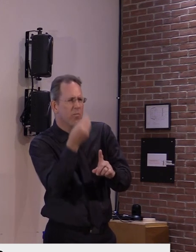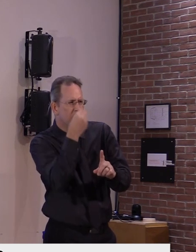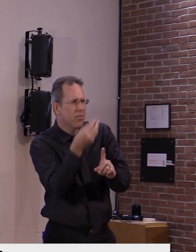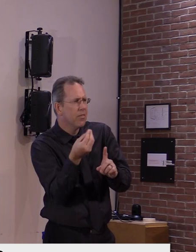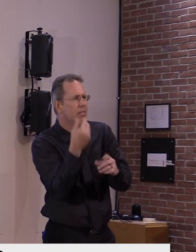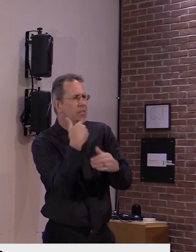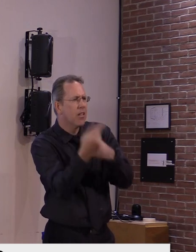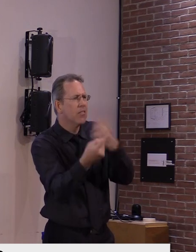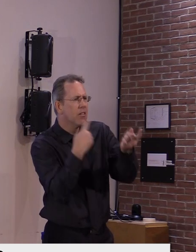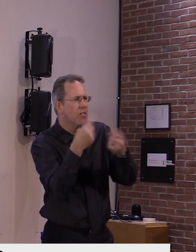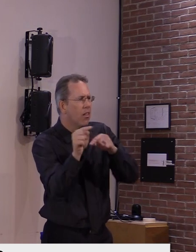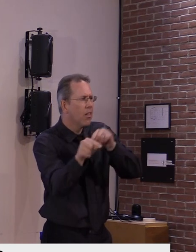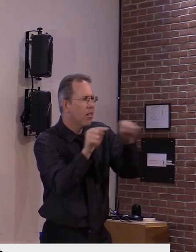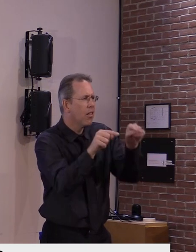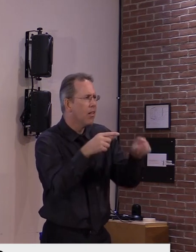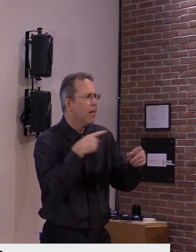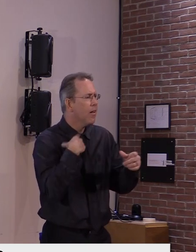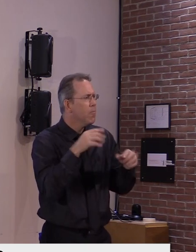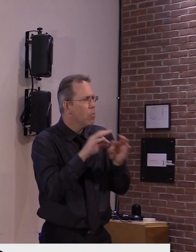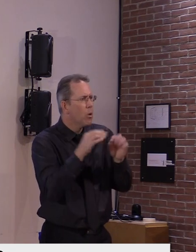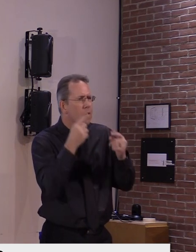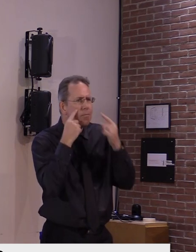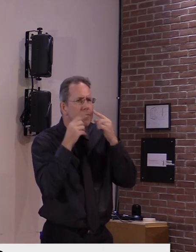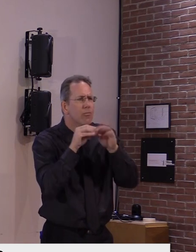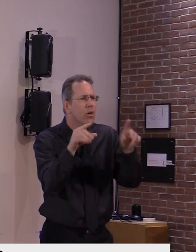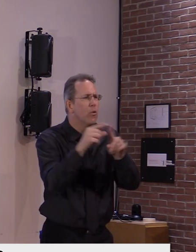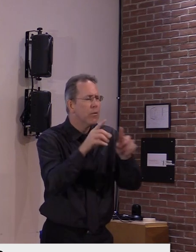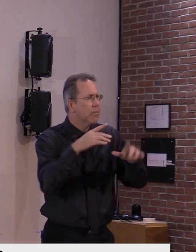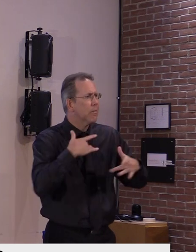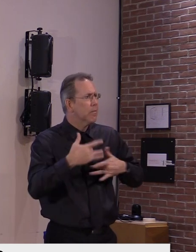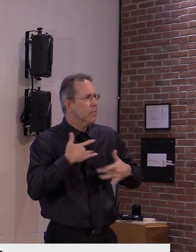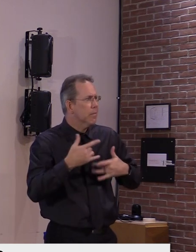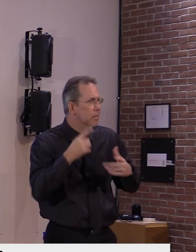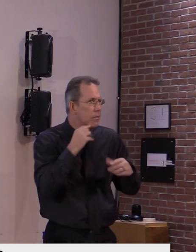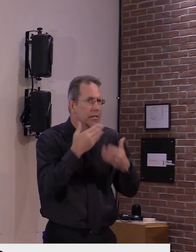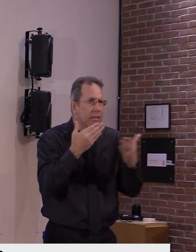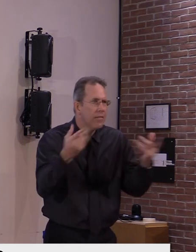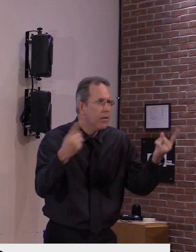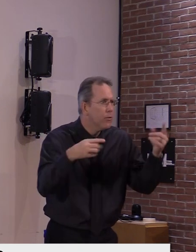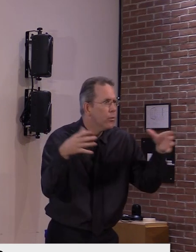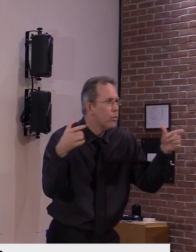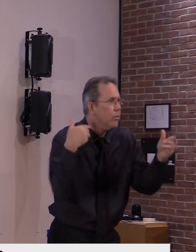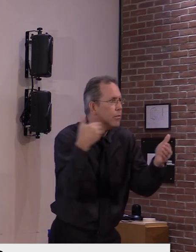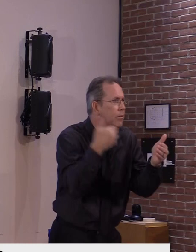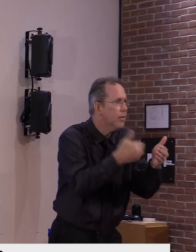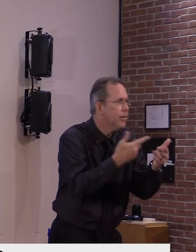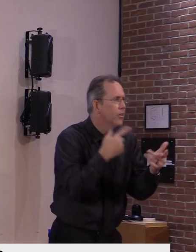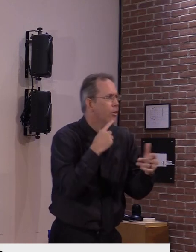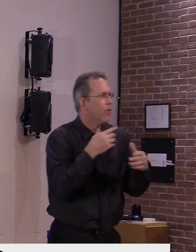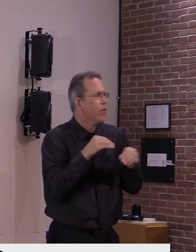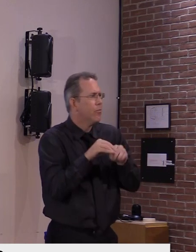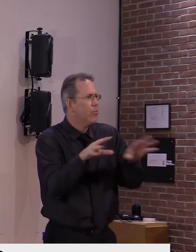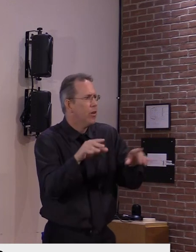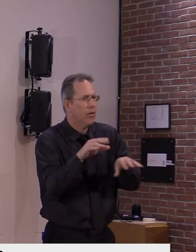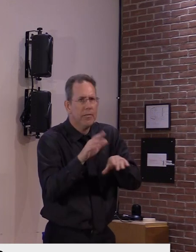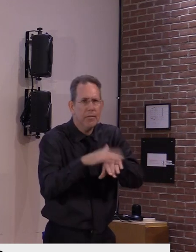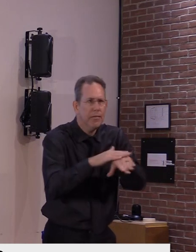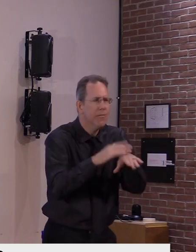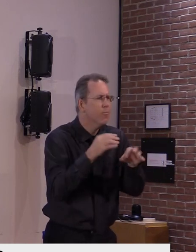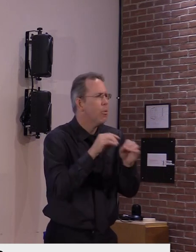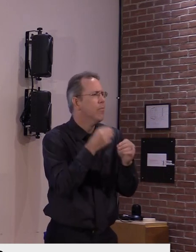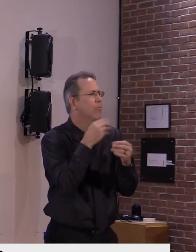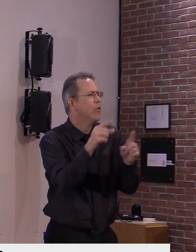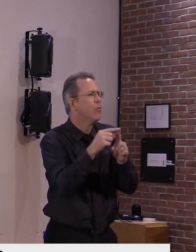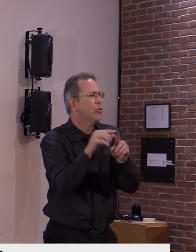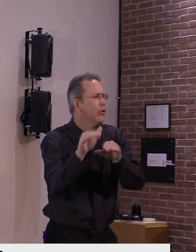winter holiday at the end of December. So I think everyone needs to settle in a bit and assume this will be sort of the standard going